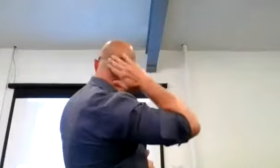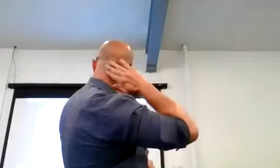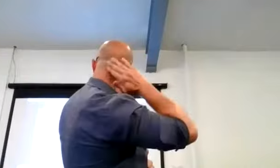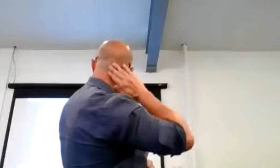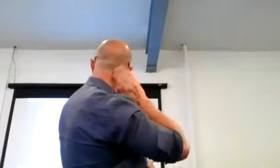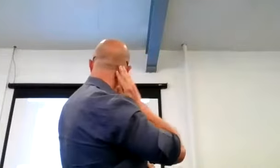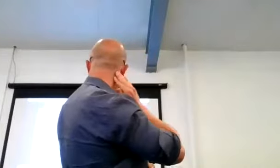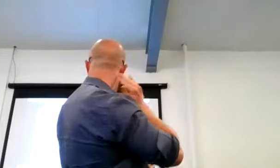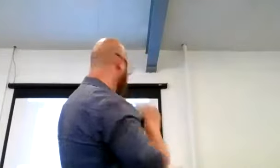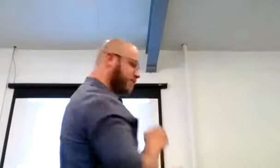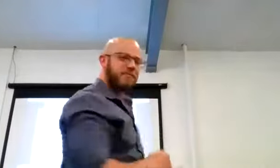Thank you.